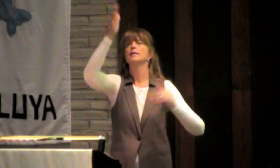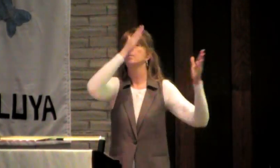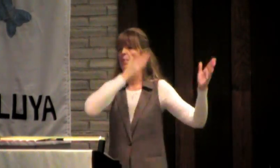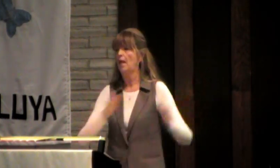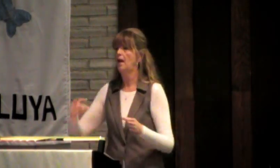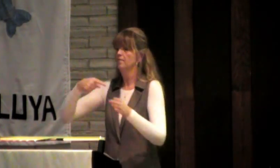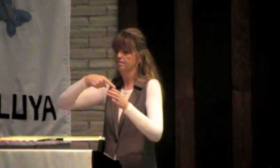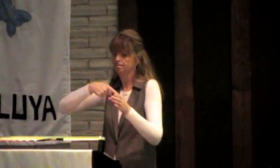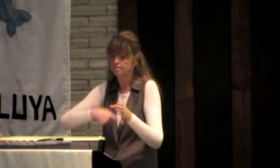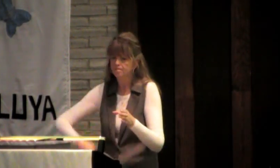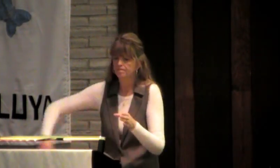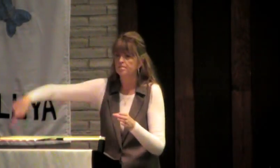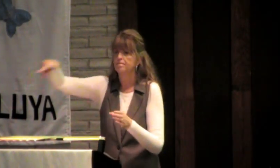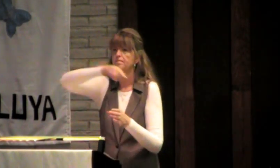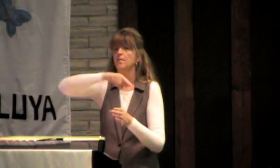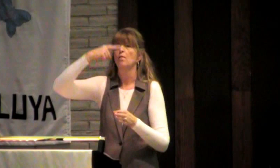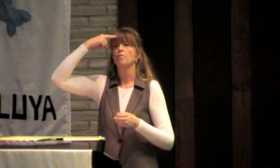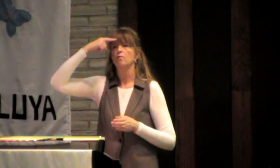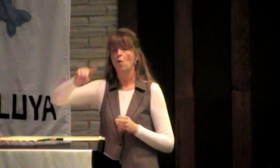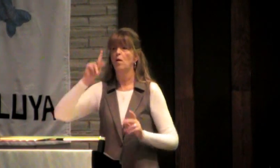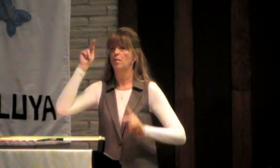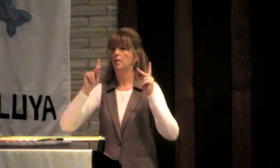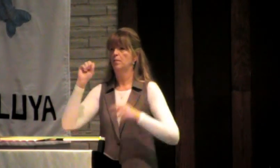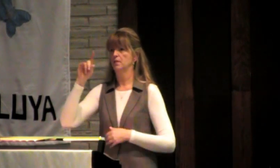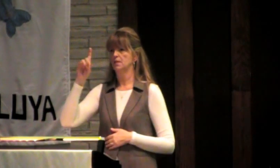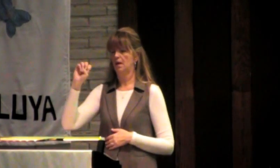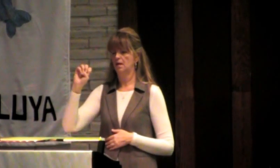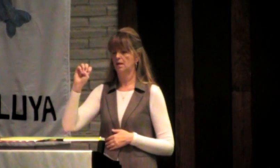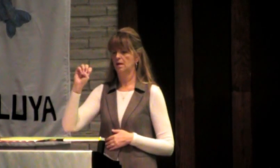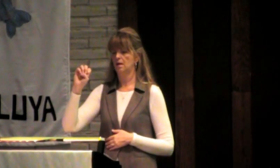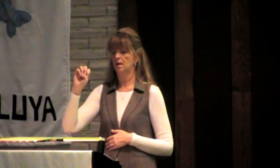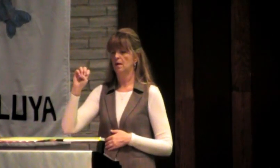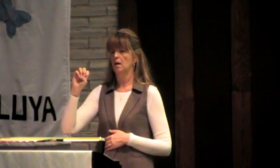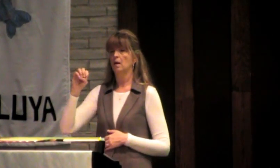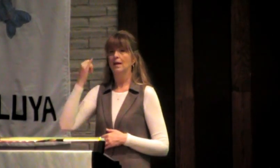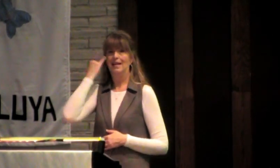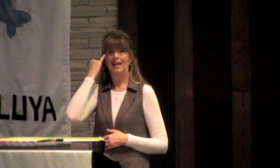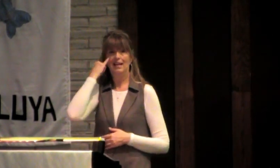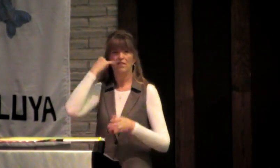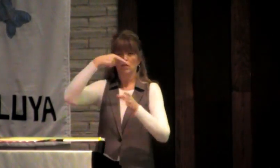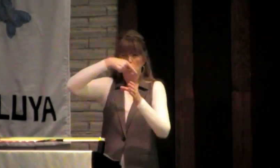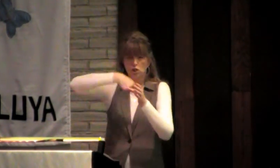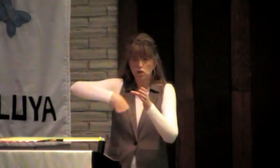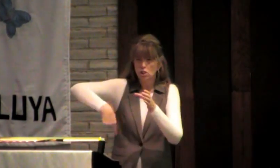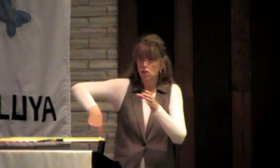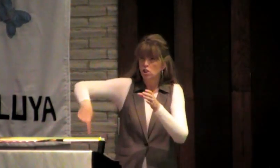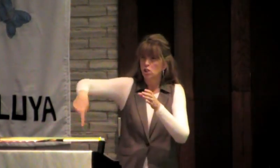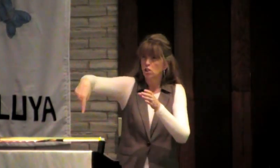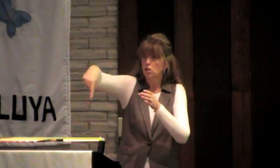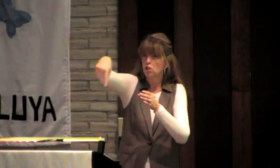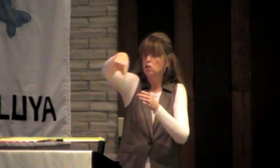Plus, God's plan was for them to go around for the people's sake. If they went